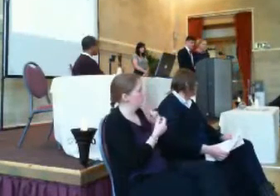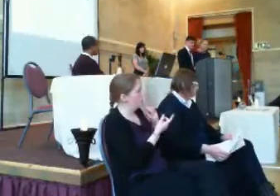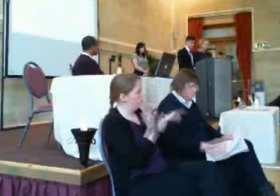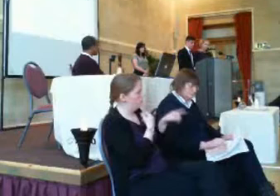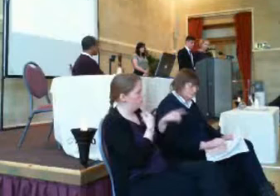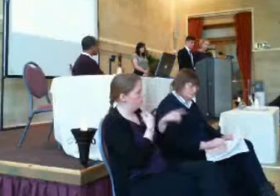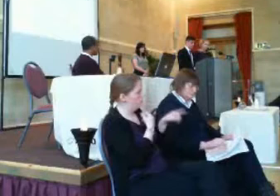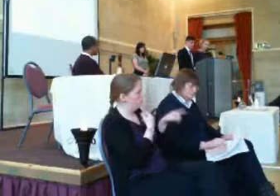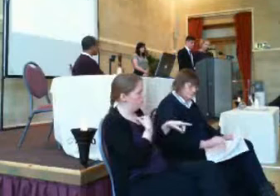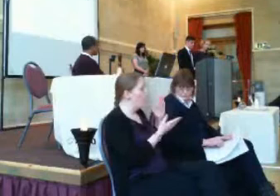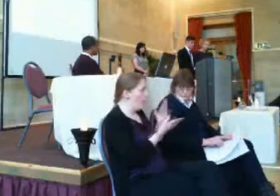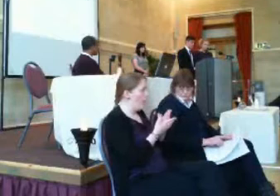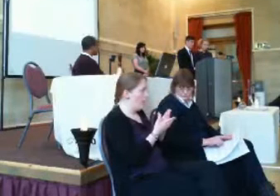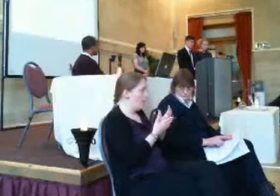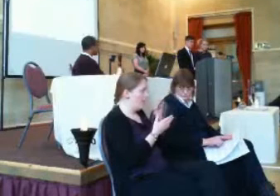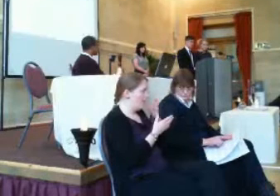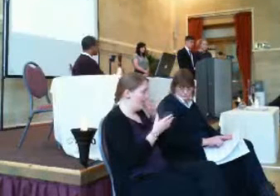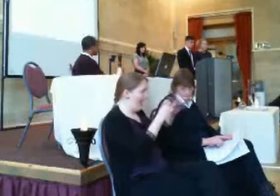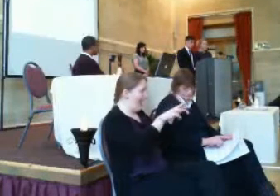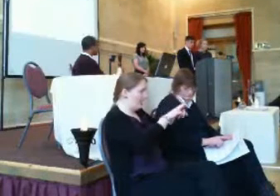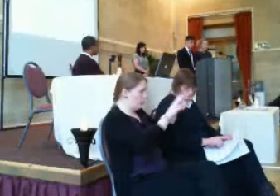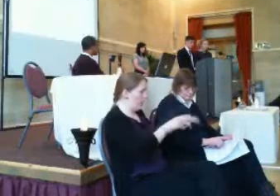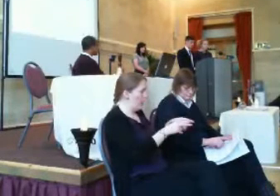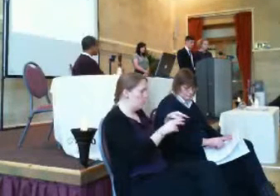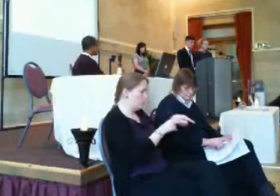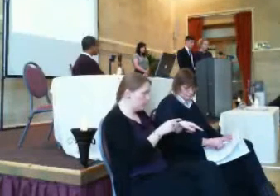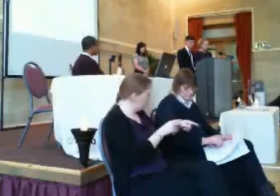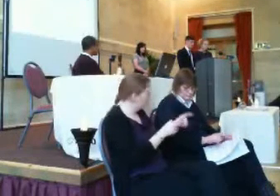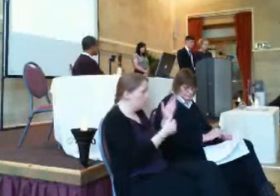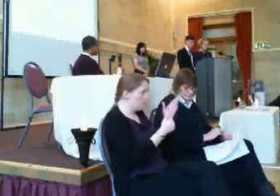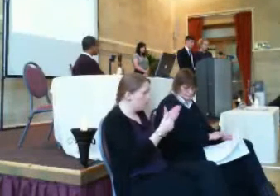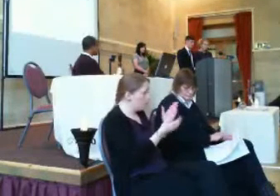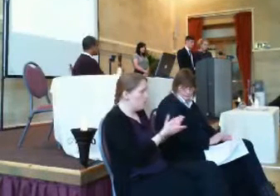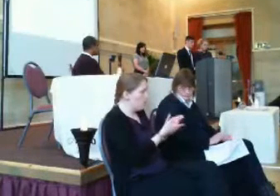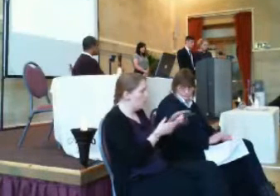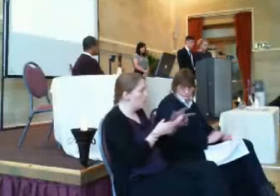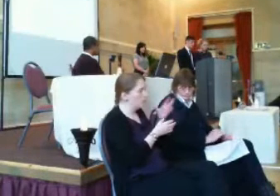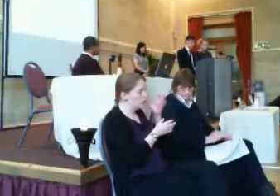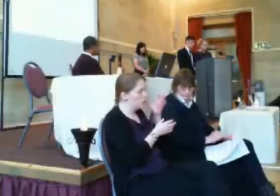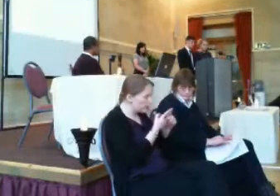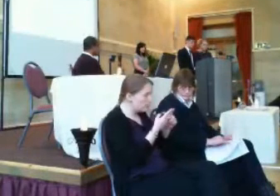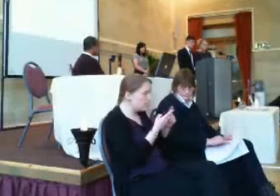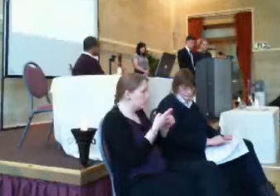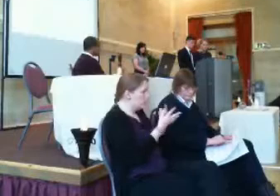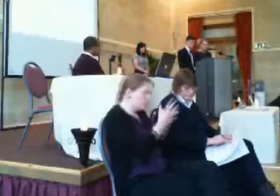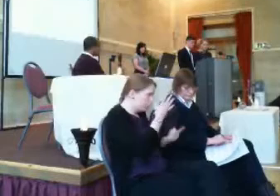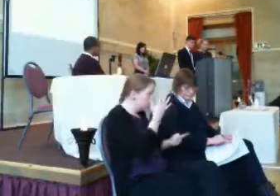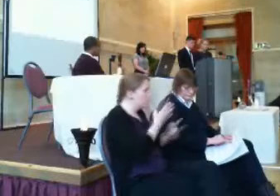Died in the gas chambers. There were many others who were singled out. Under the Third Reich, gypsies were interned